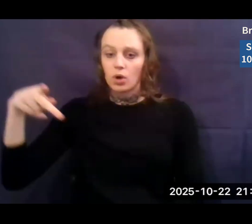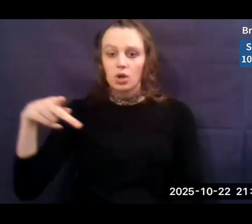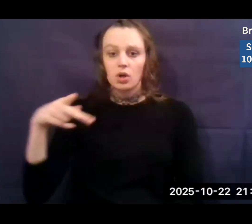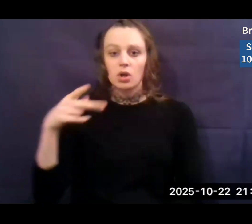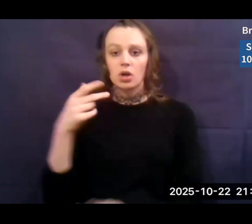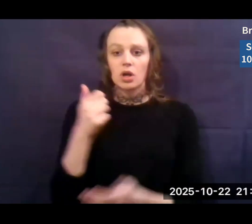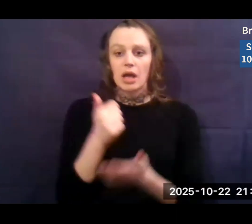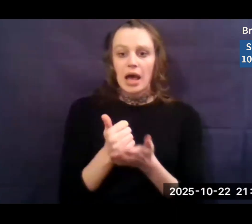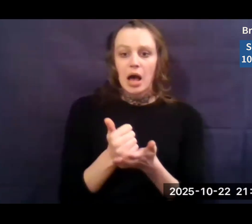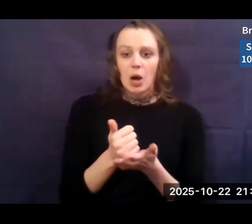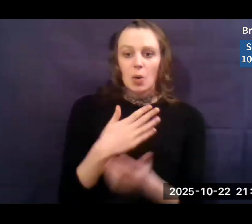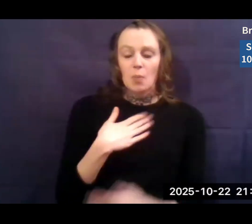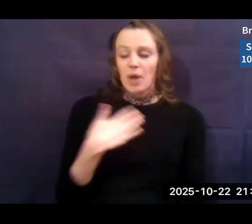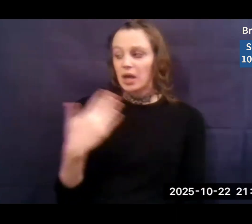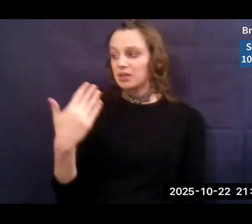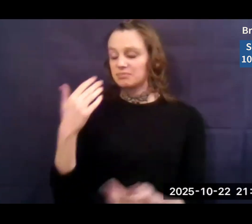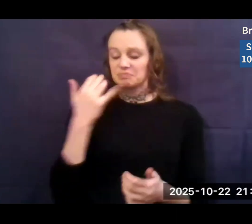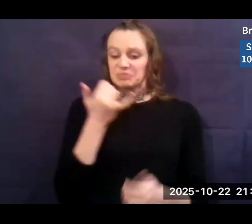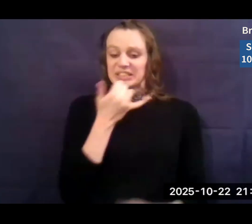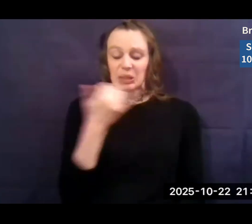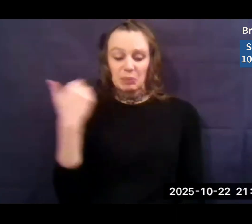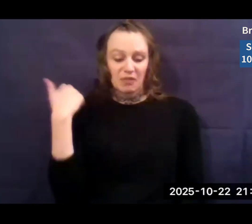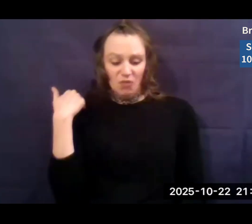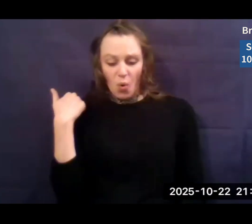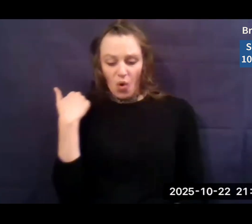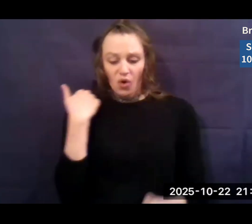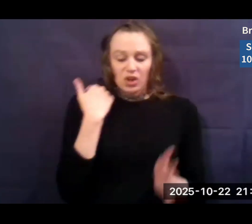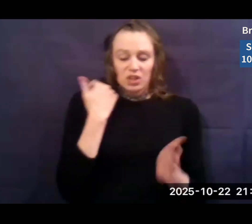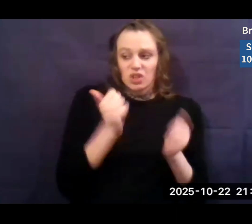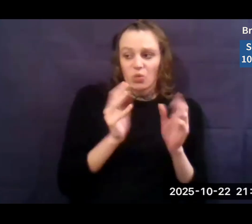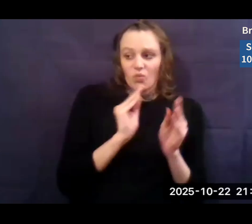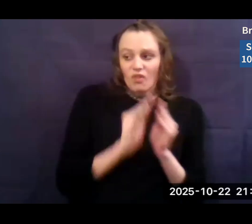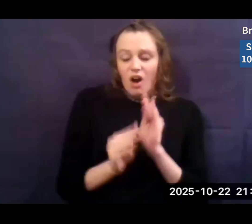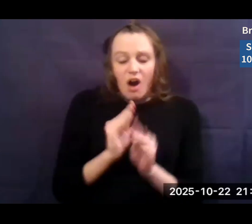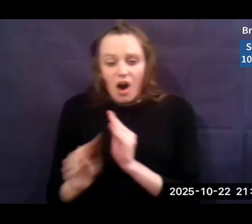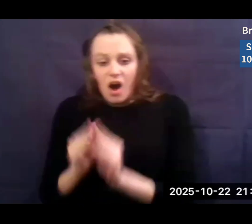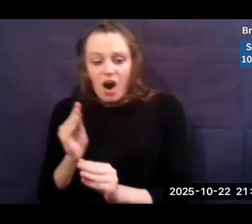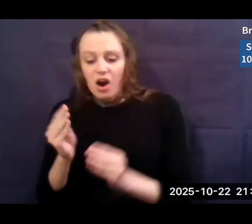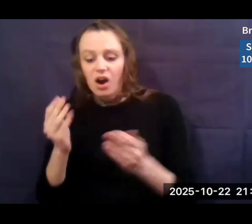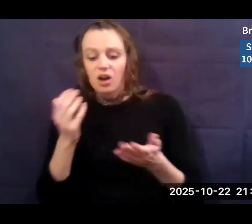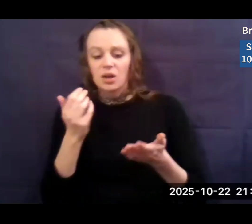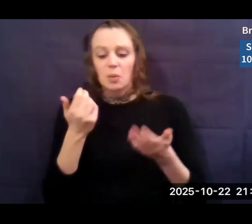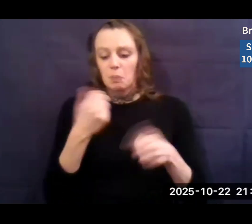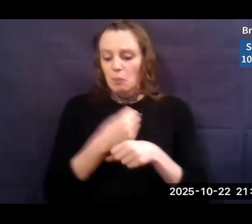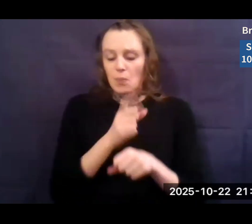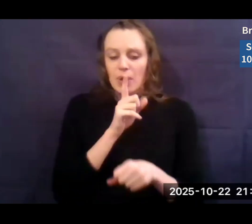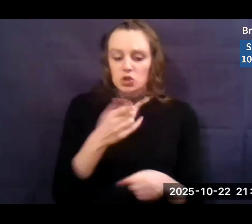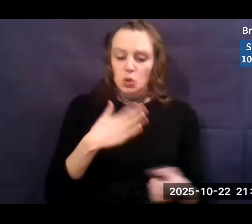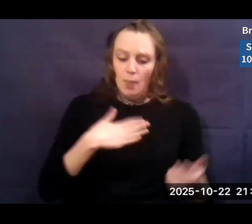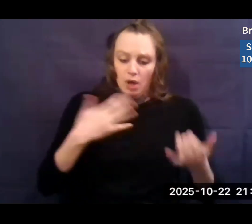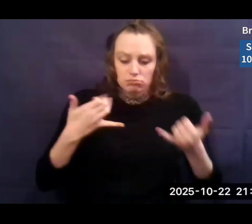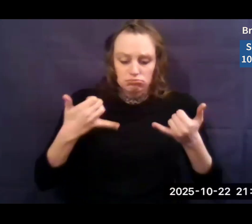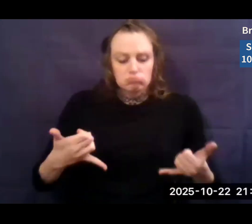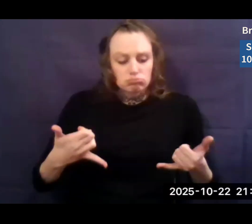me keep my present clean, and to stay in contact with that higher